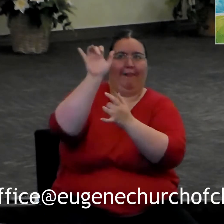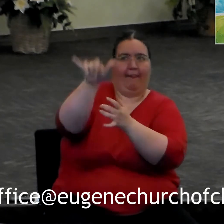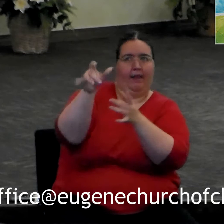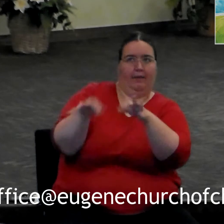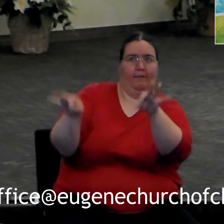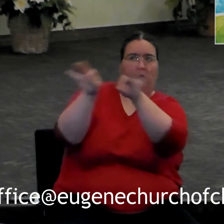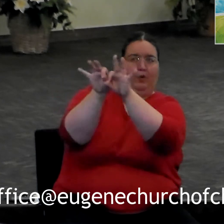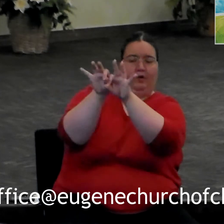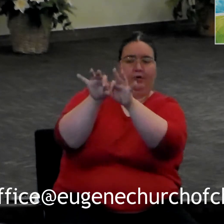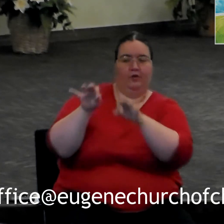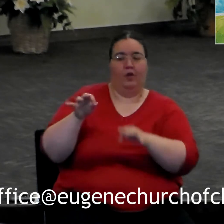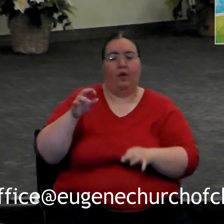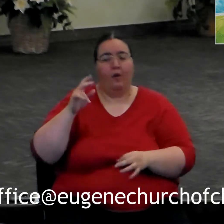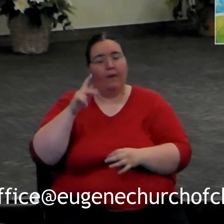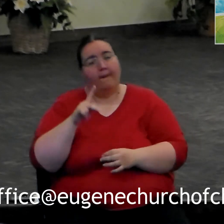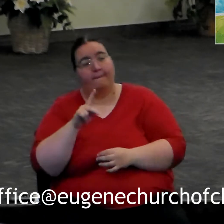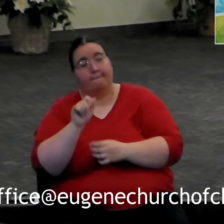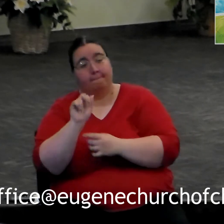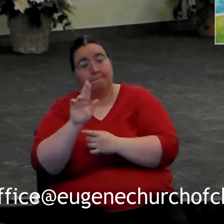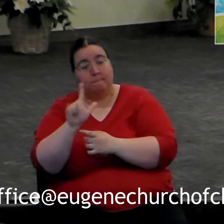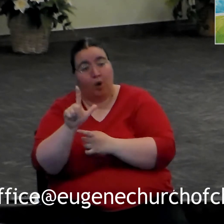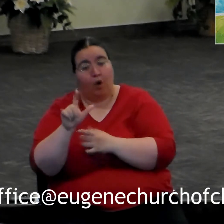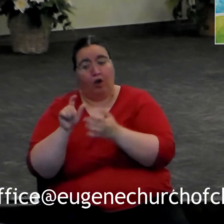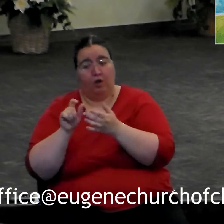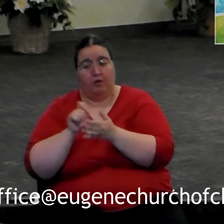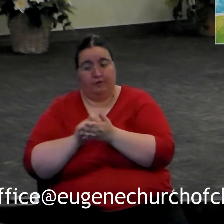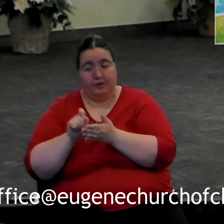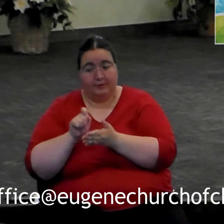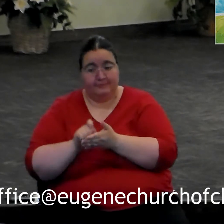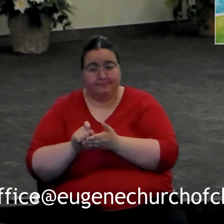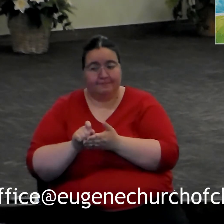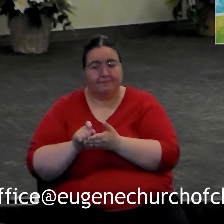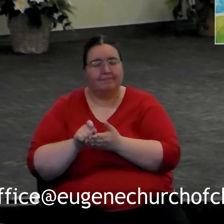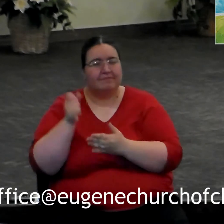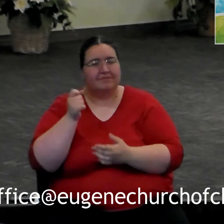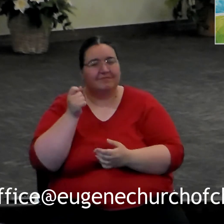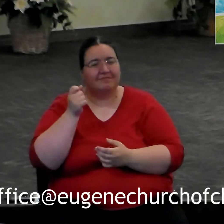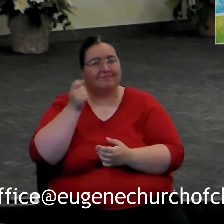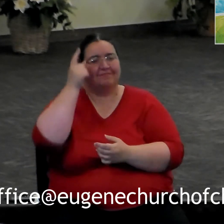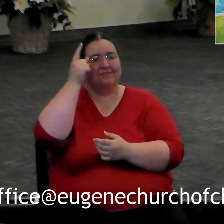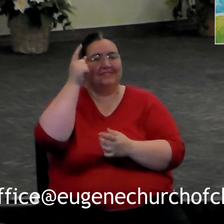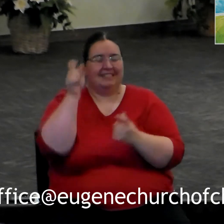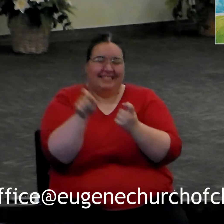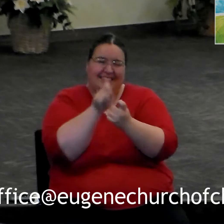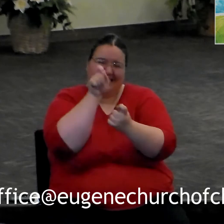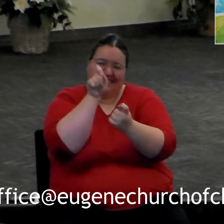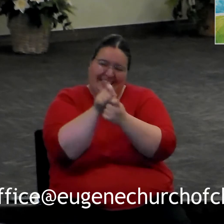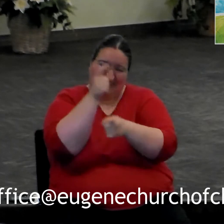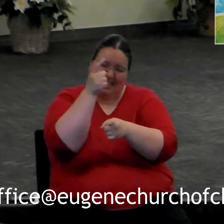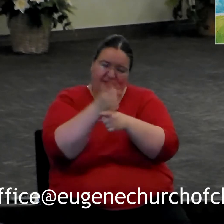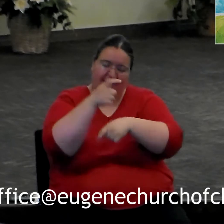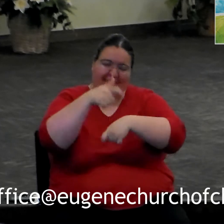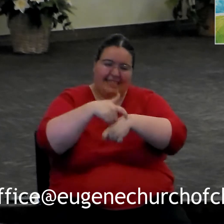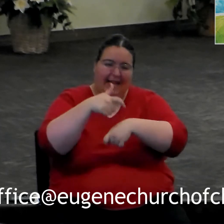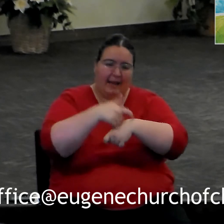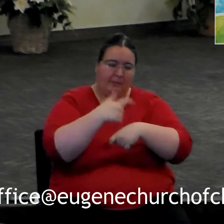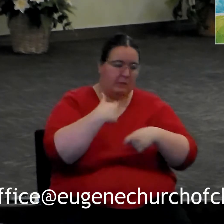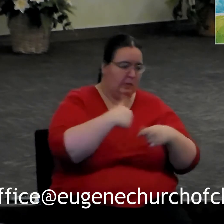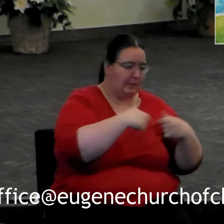you see that just at just the right time when we were still powerless Christ died for the ungodly. Very rarely will anyone die for a righteous man